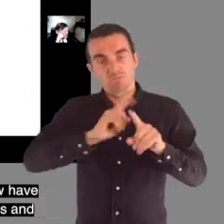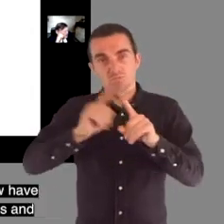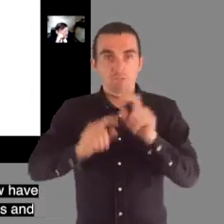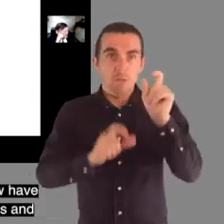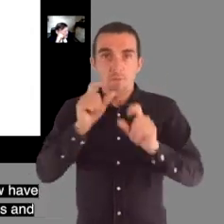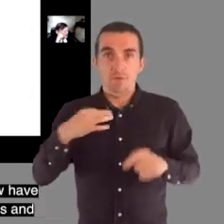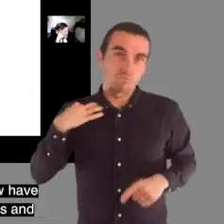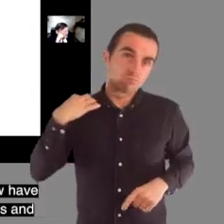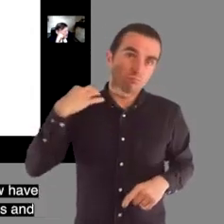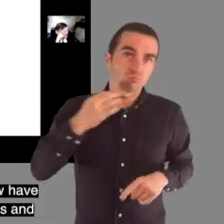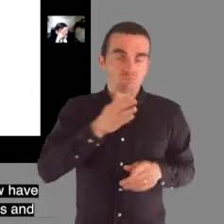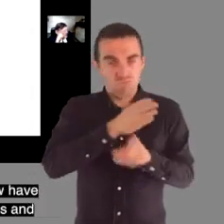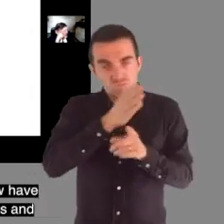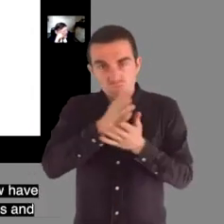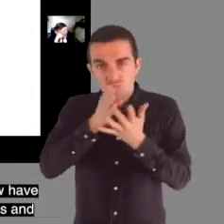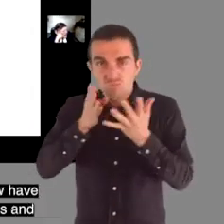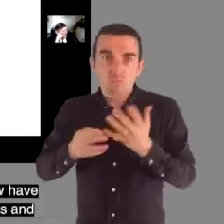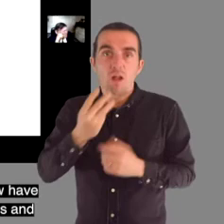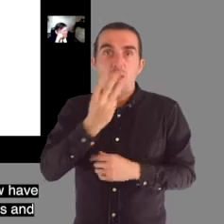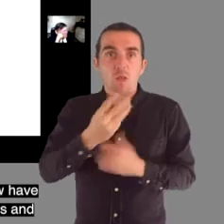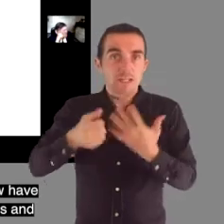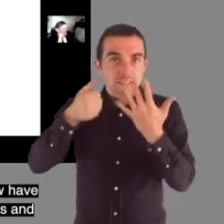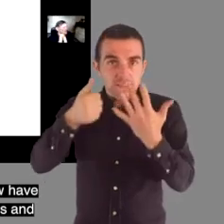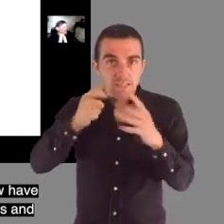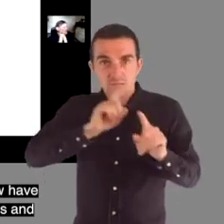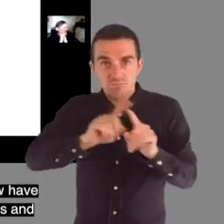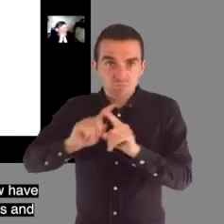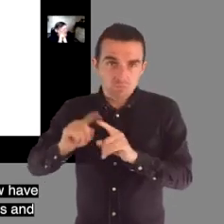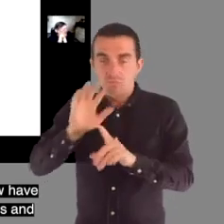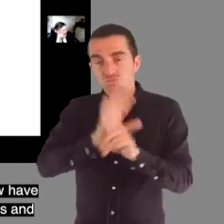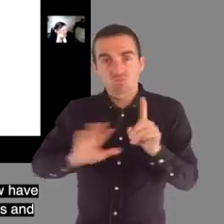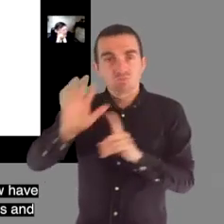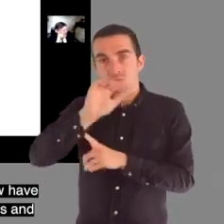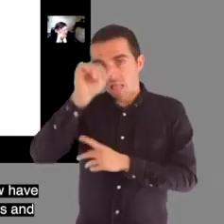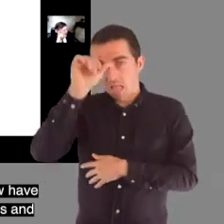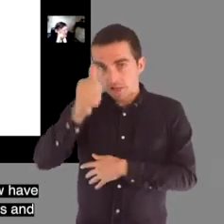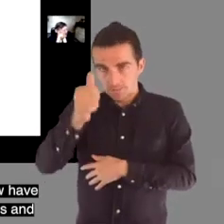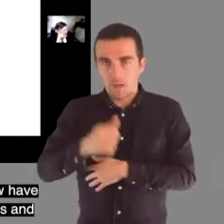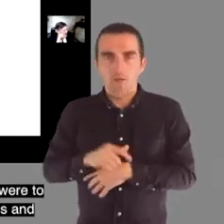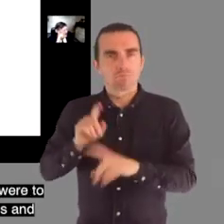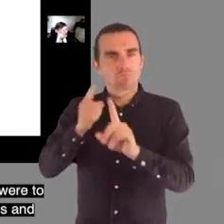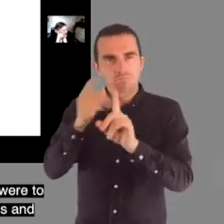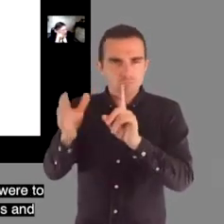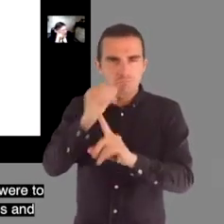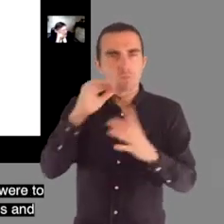mission. And they brought together and now have representations in 36 territories and states across